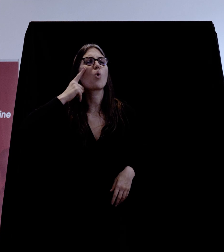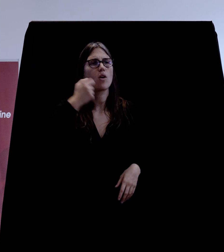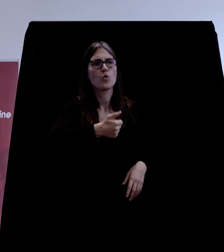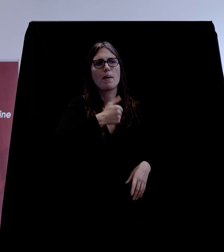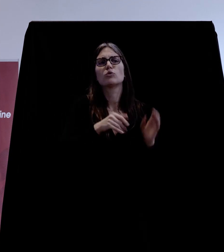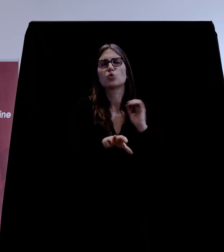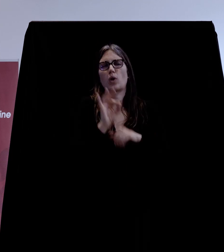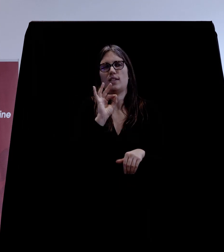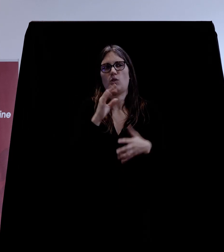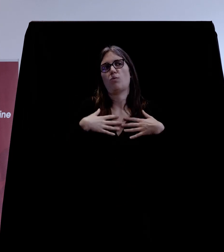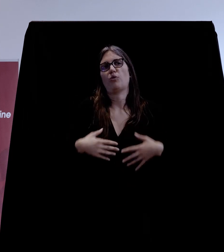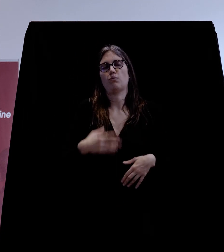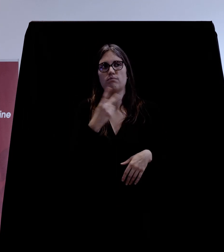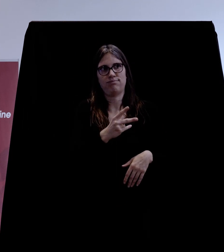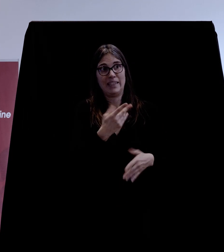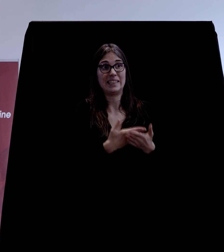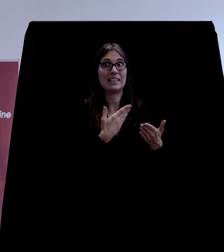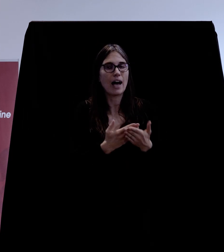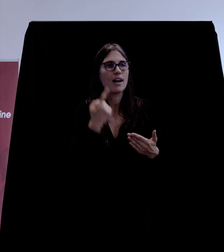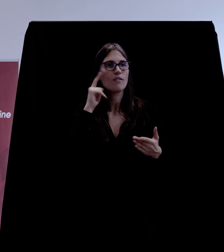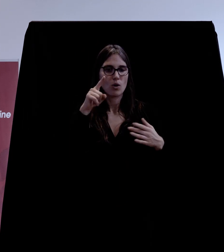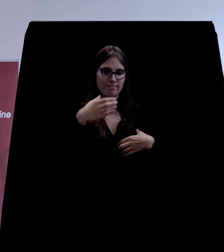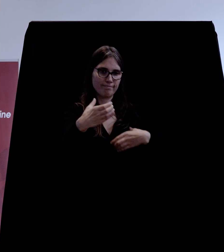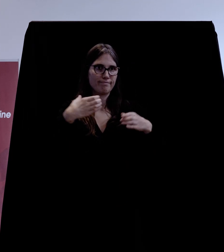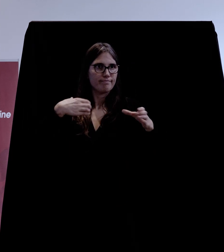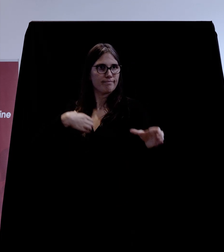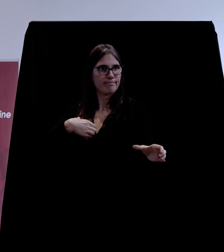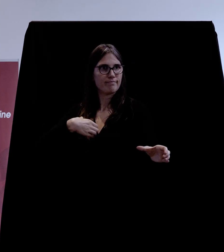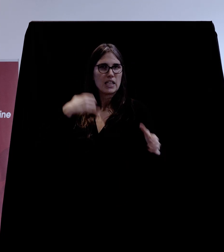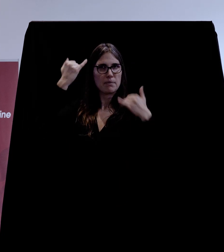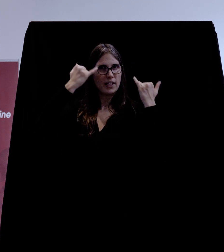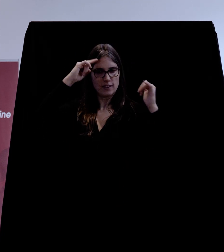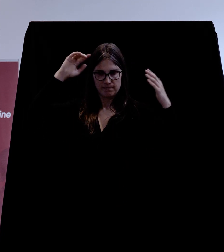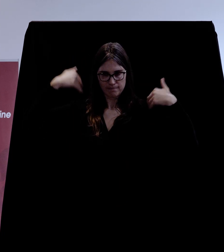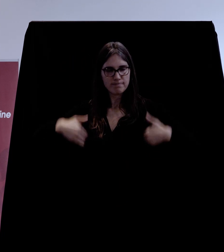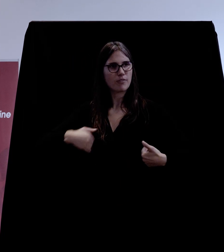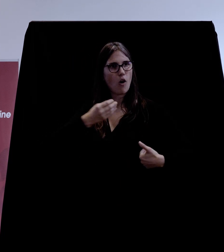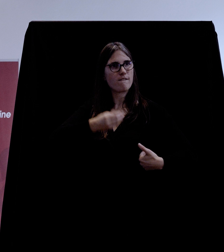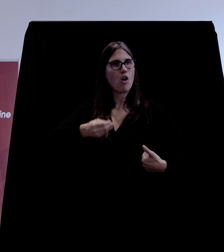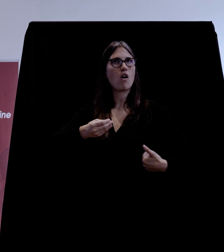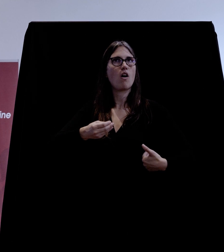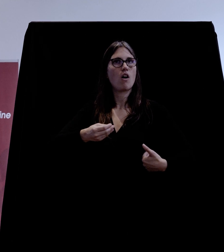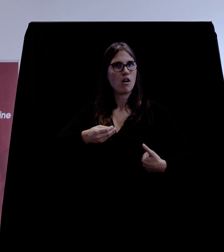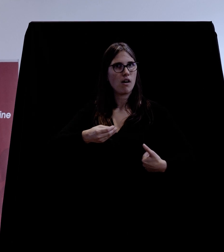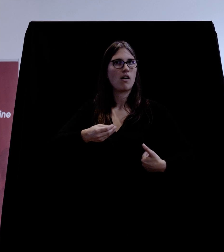they chose something. This kid chose to hang upside down. Why would he choose to hang upside down?